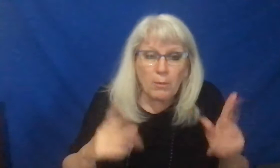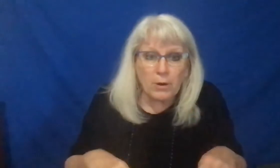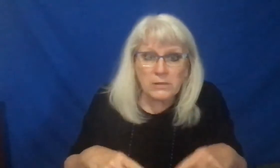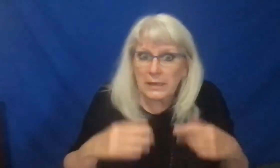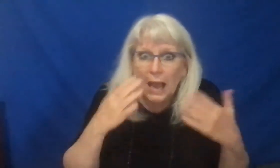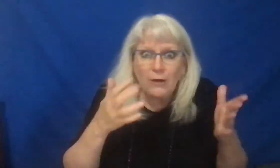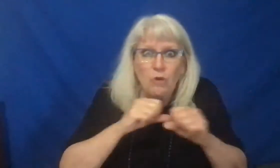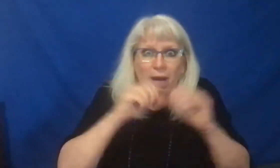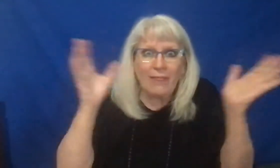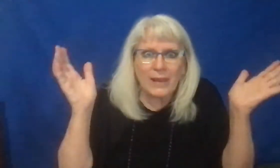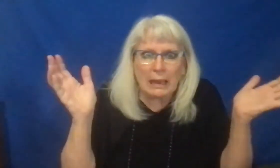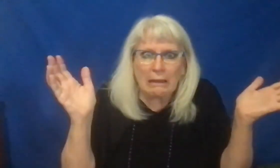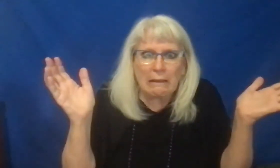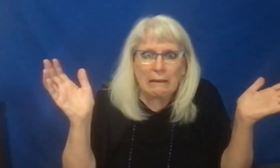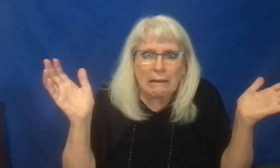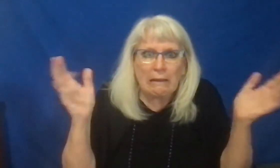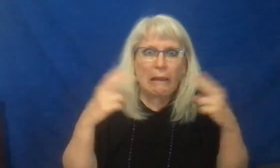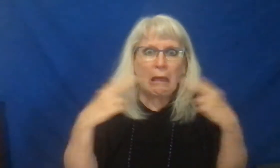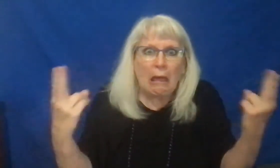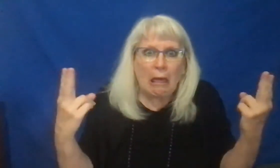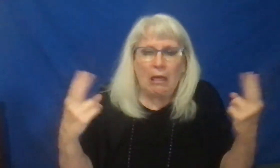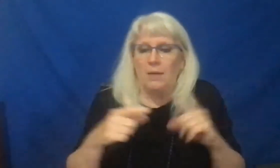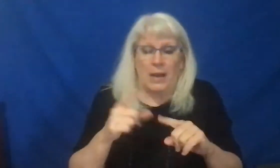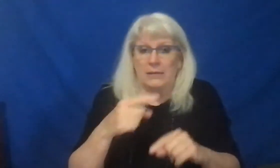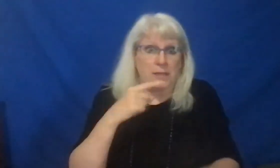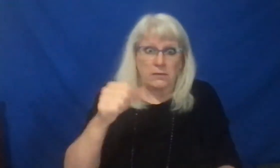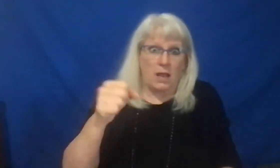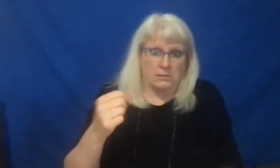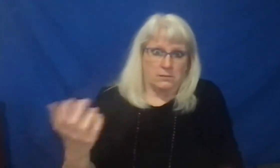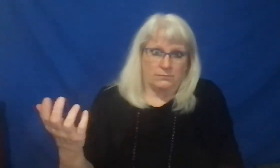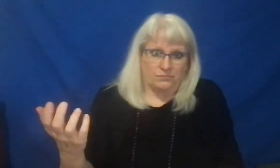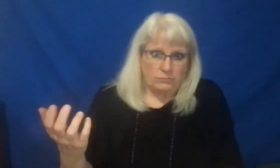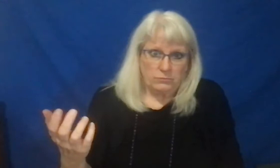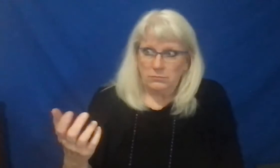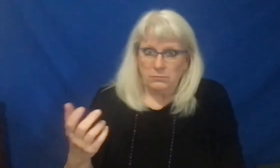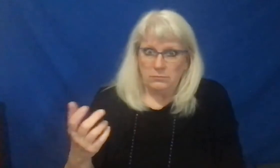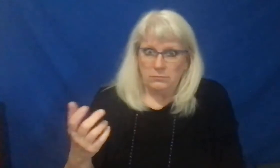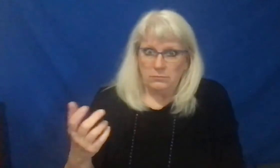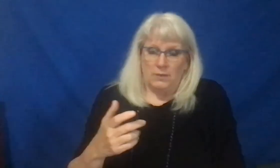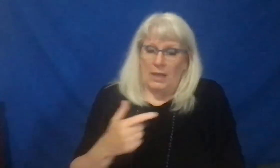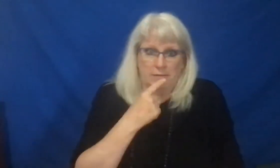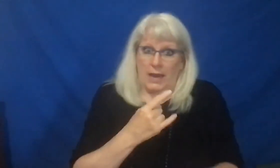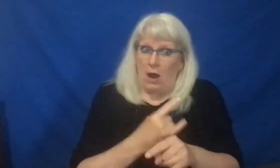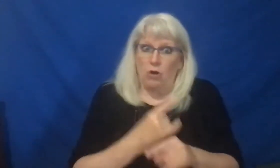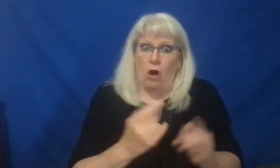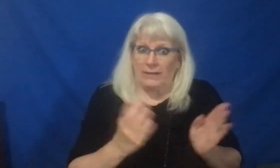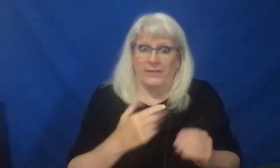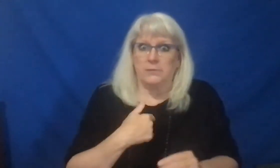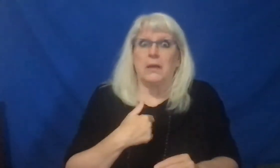you. But I said yes because, like I said, I was beaten into a state of reasonableness by alcoholism, that I knew that my